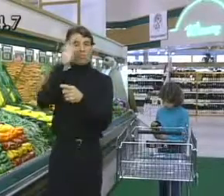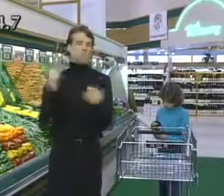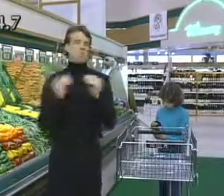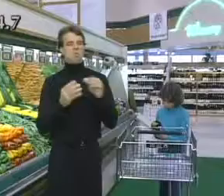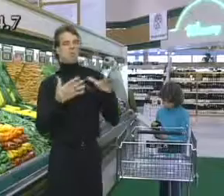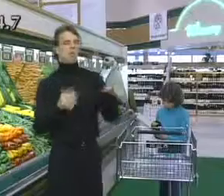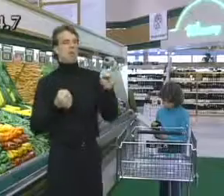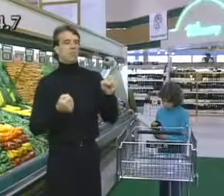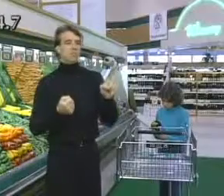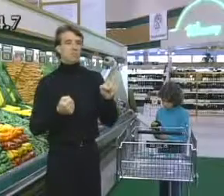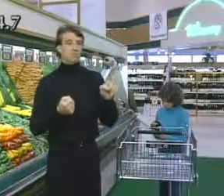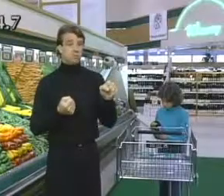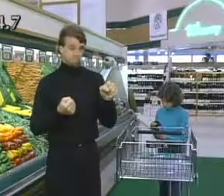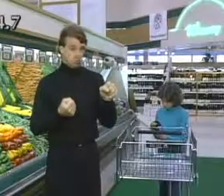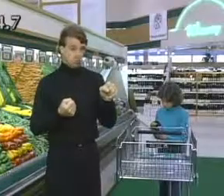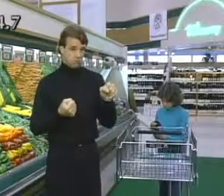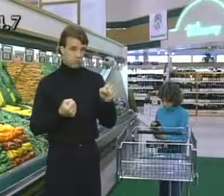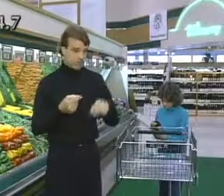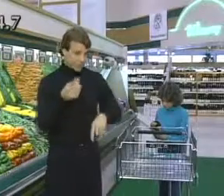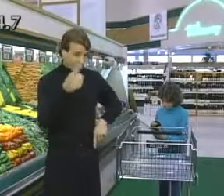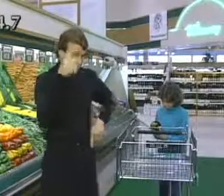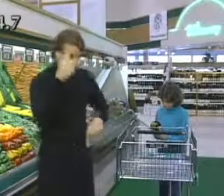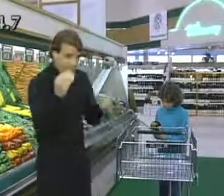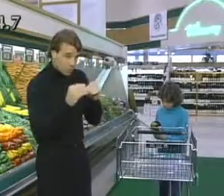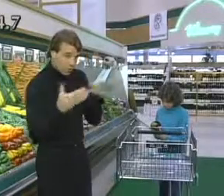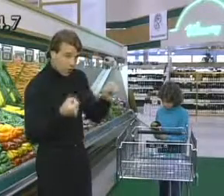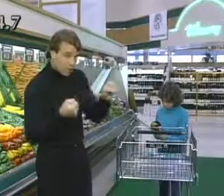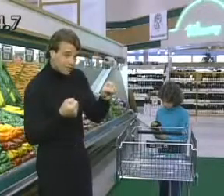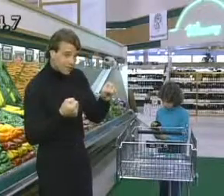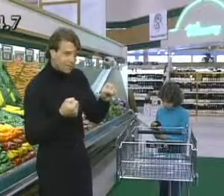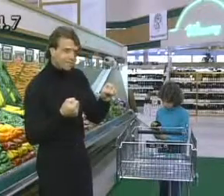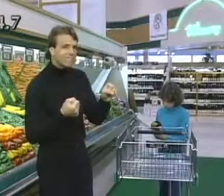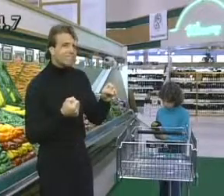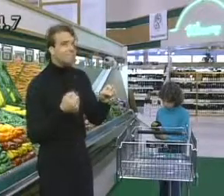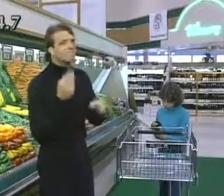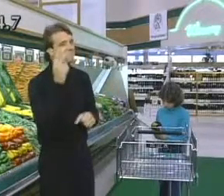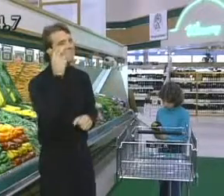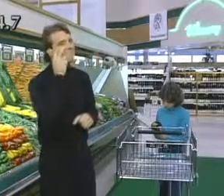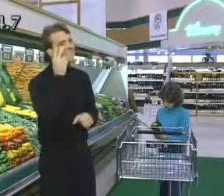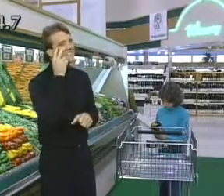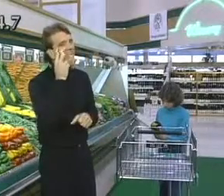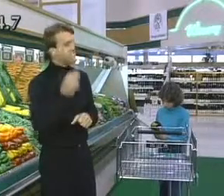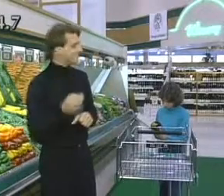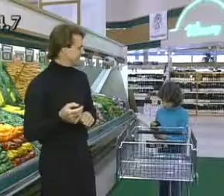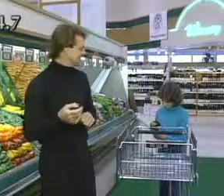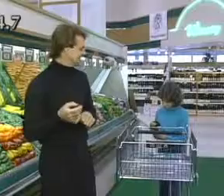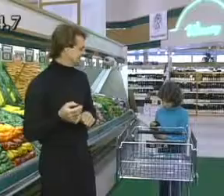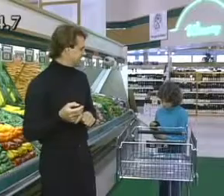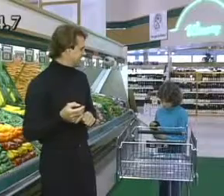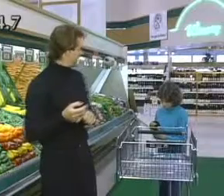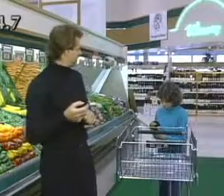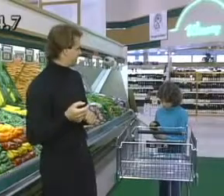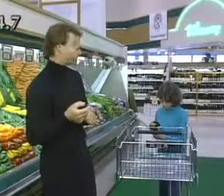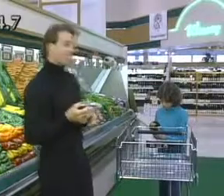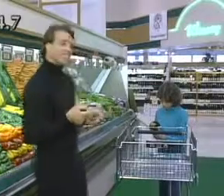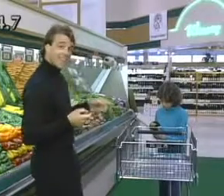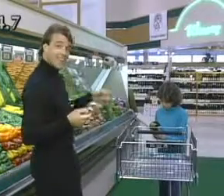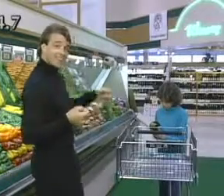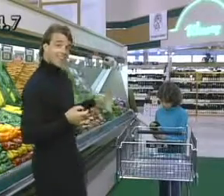He thinks it'll be faster. Do you think it'll be faster? Well, we'll see.